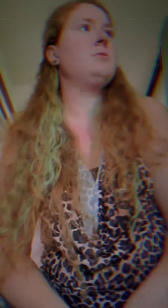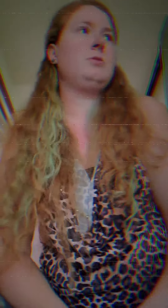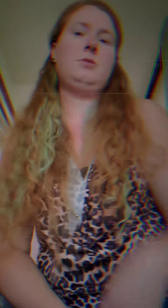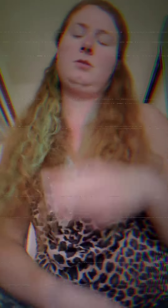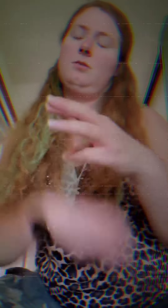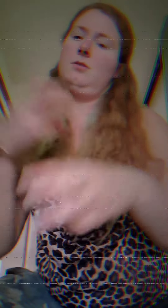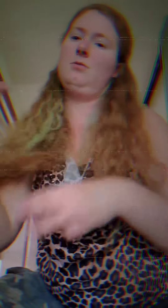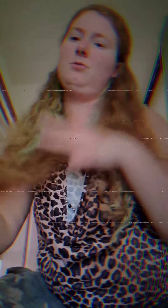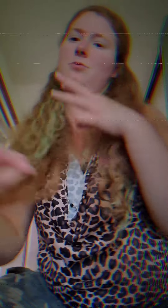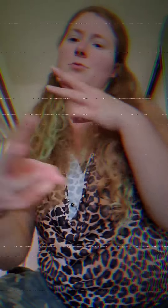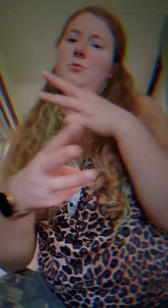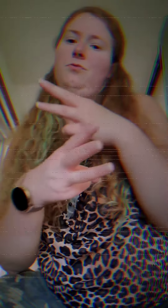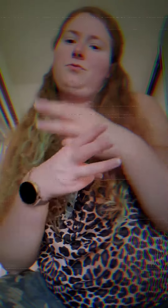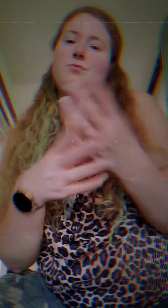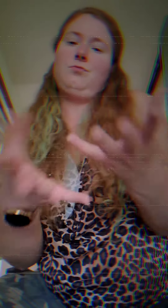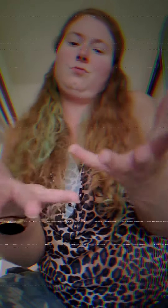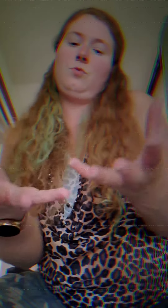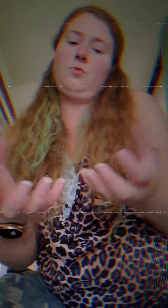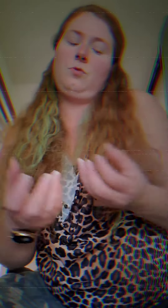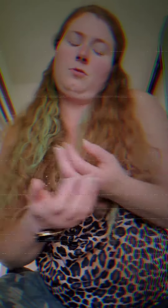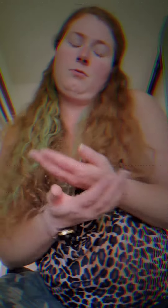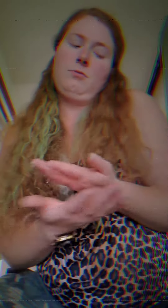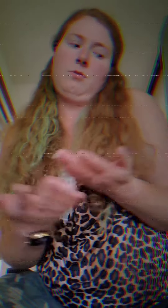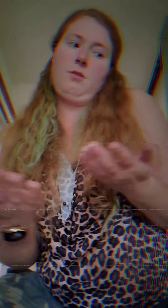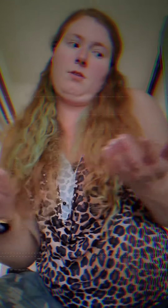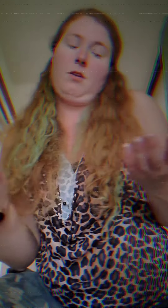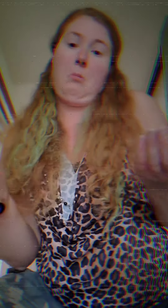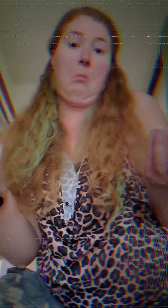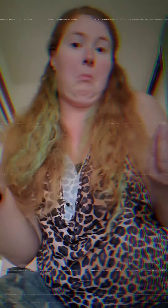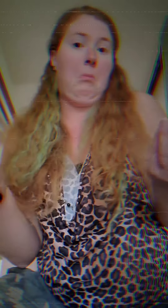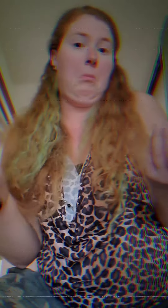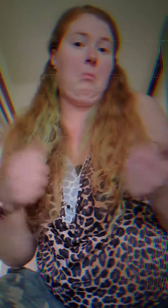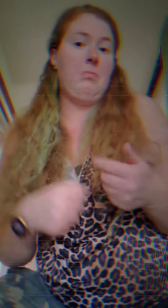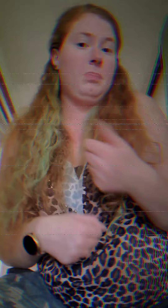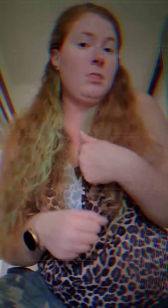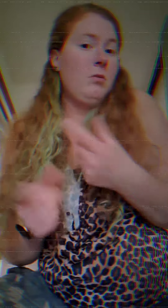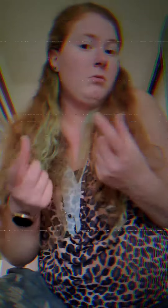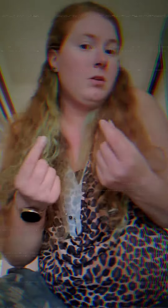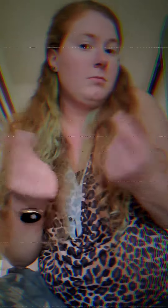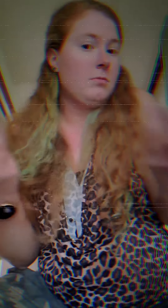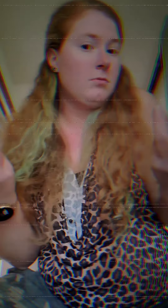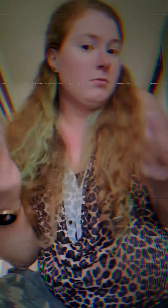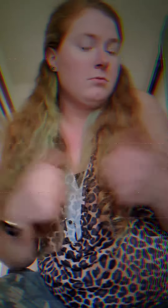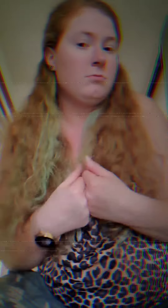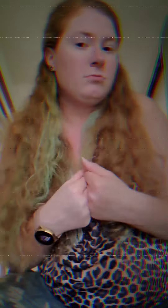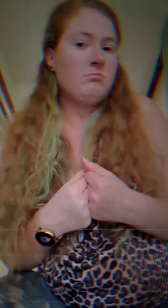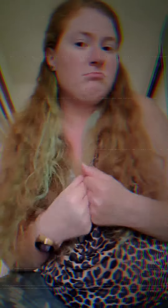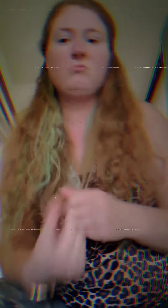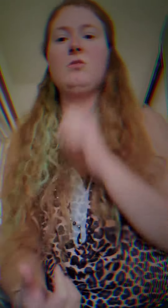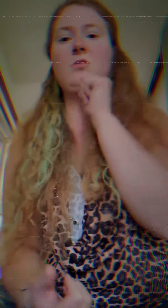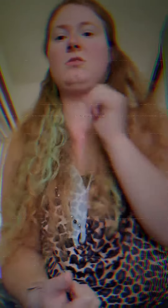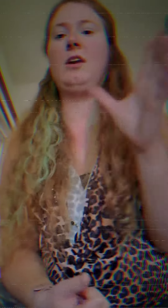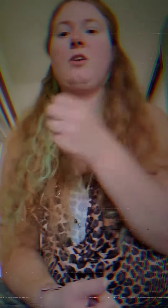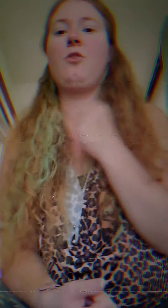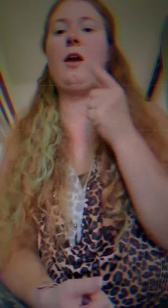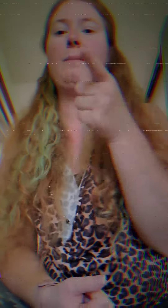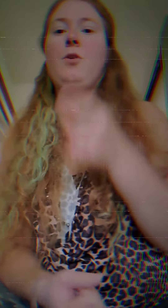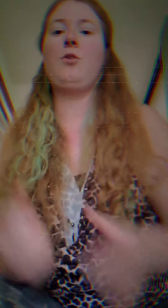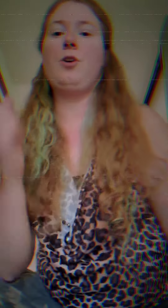The universe must have defined this. What am I gonna do? Not grab your